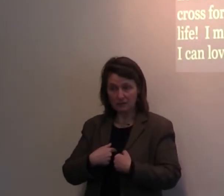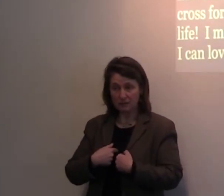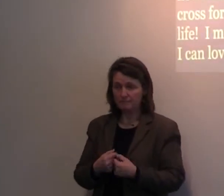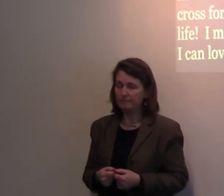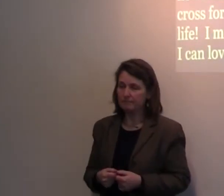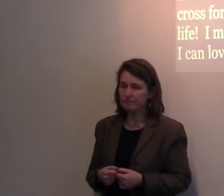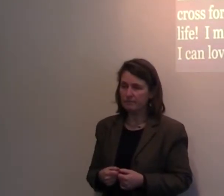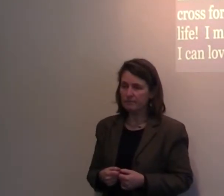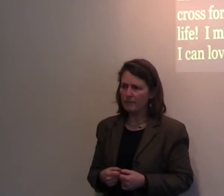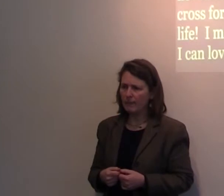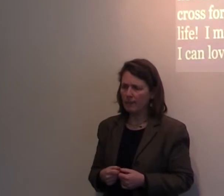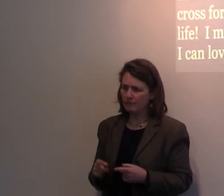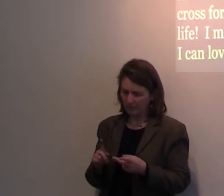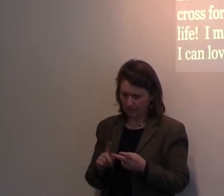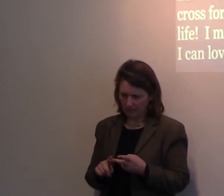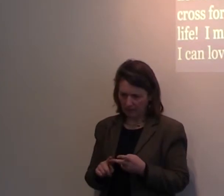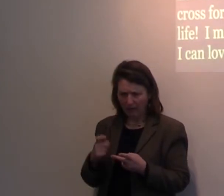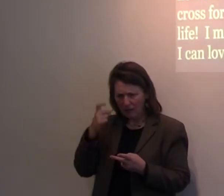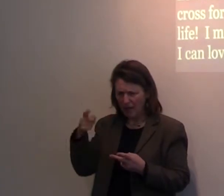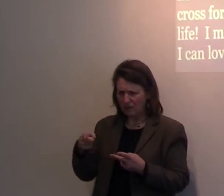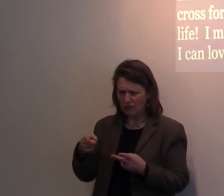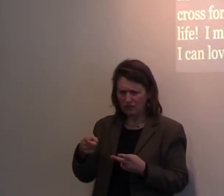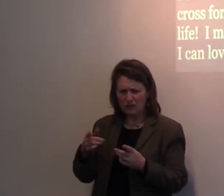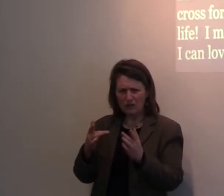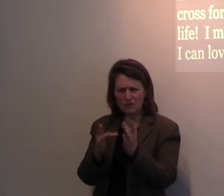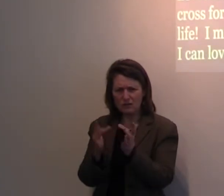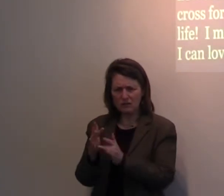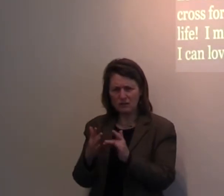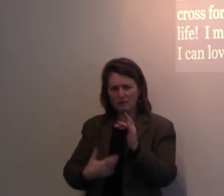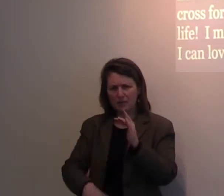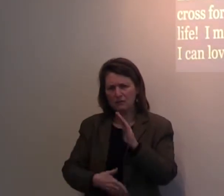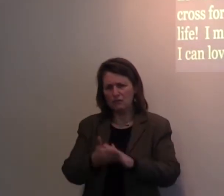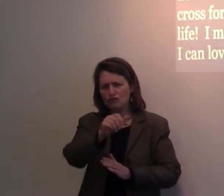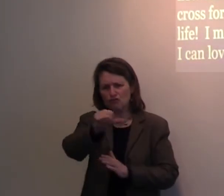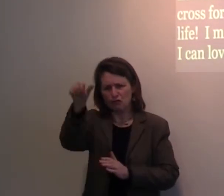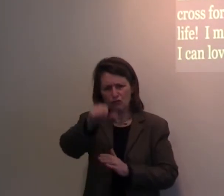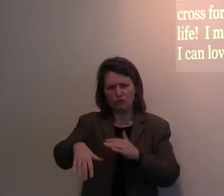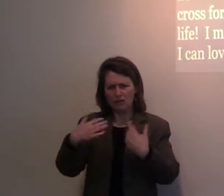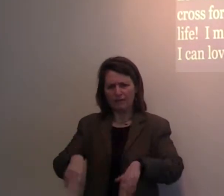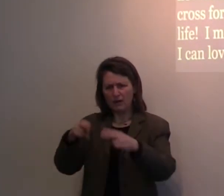I must think about how Jesus suffered and died on the cross for me.